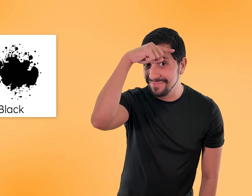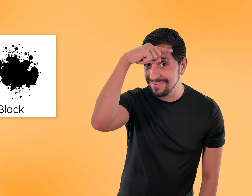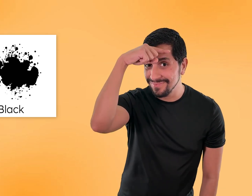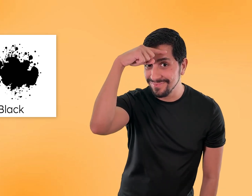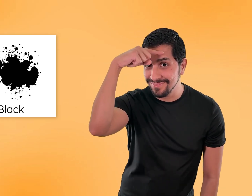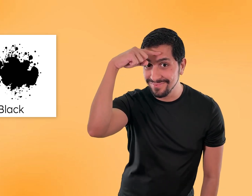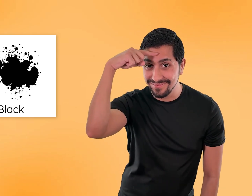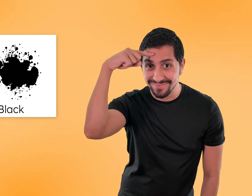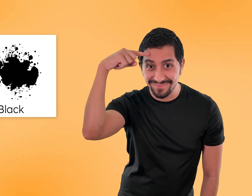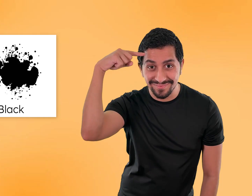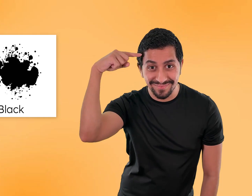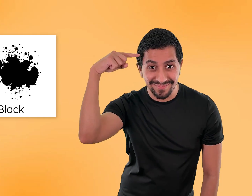Black.